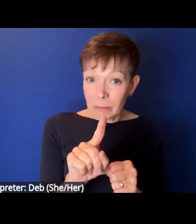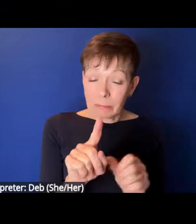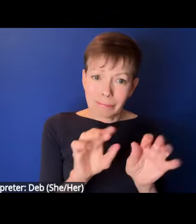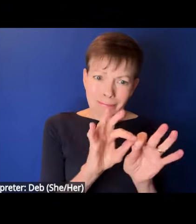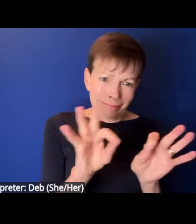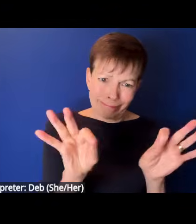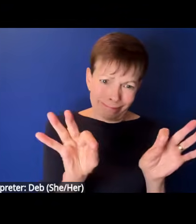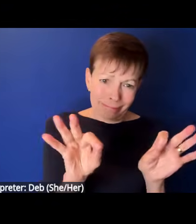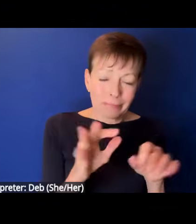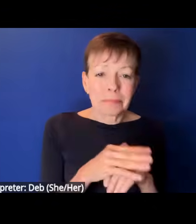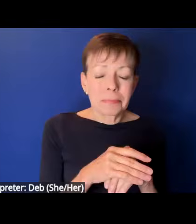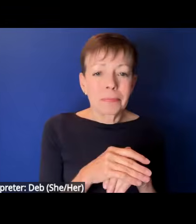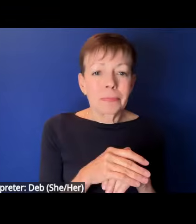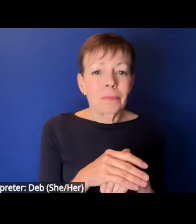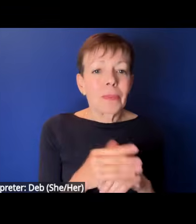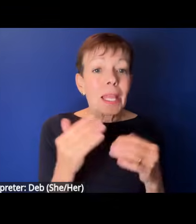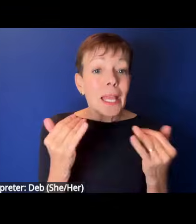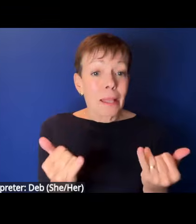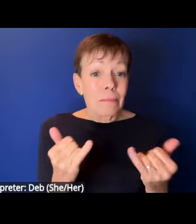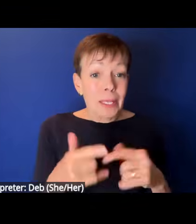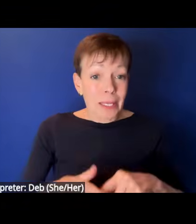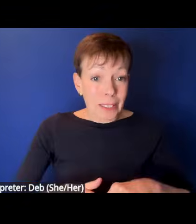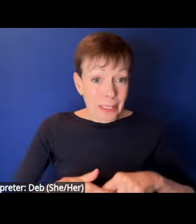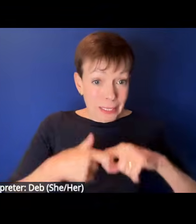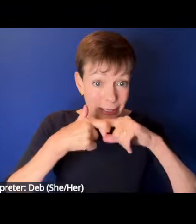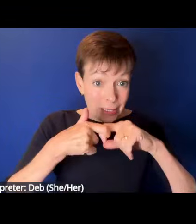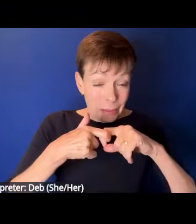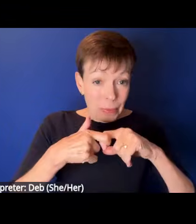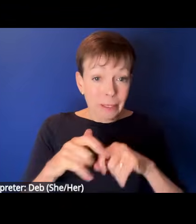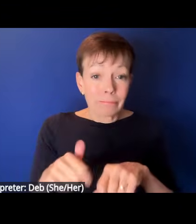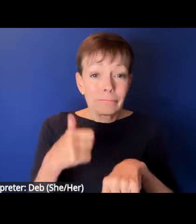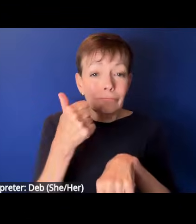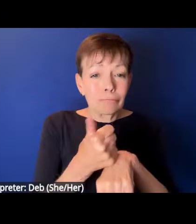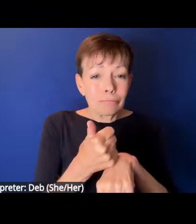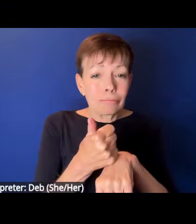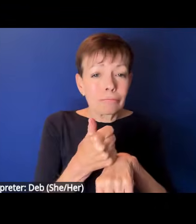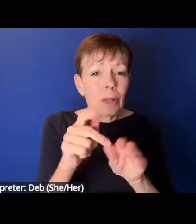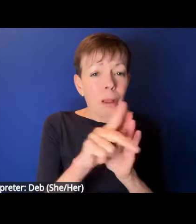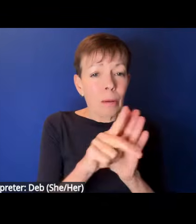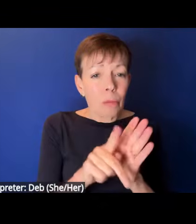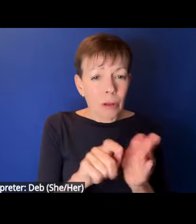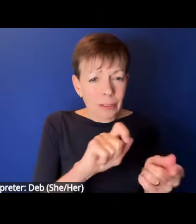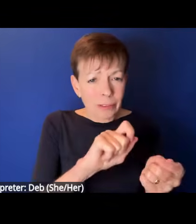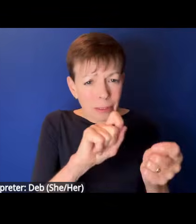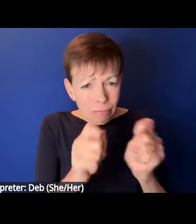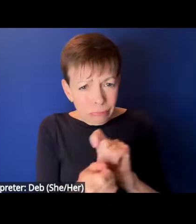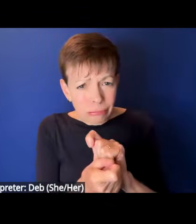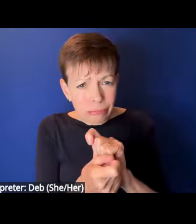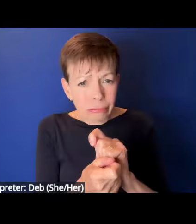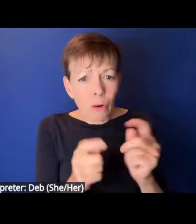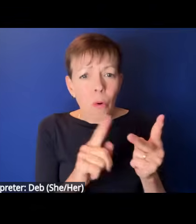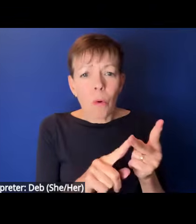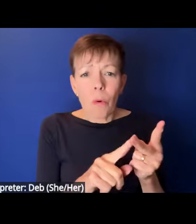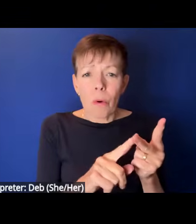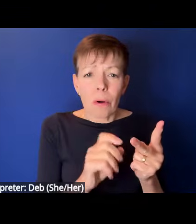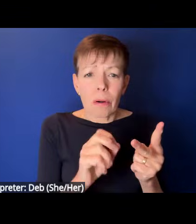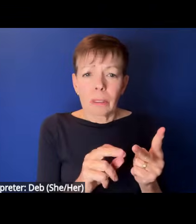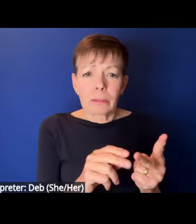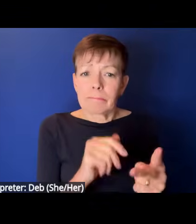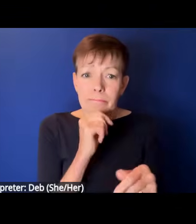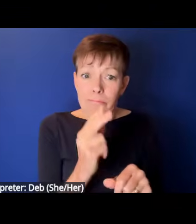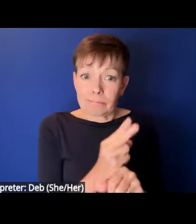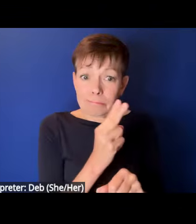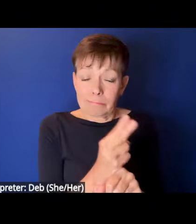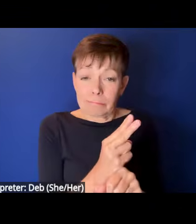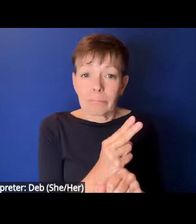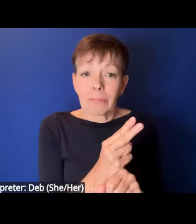read. Immediately suspend the implementation of all policy revisions and abandonments enacted since January 2025,